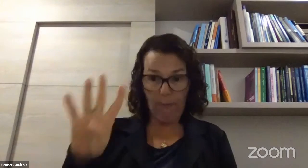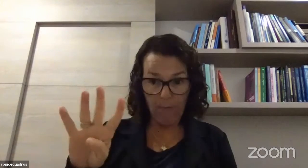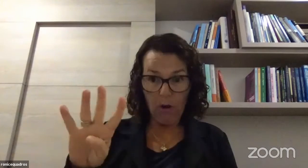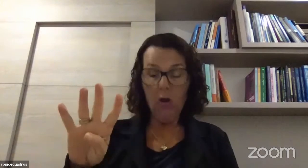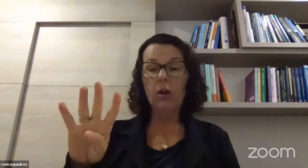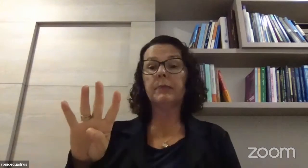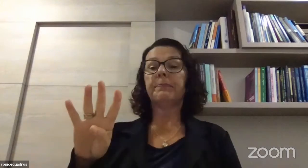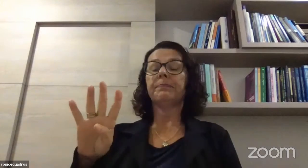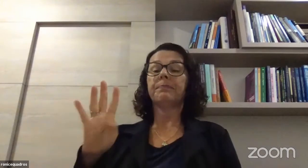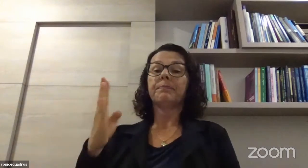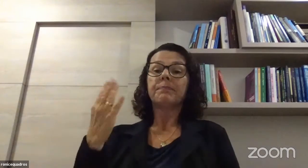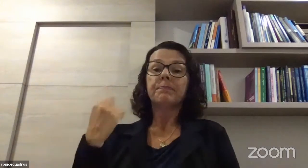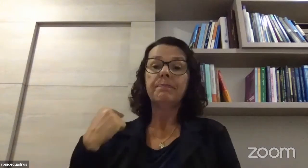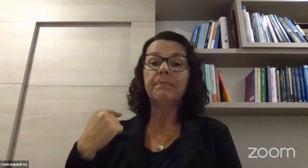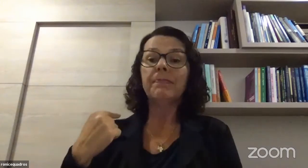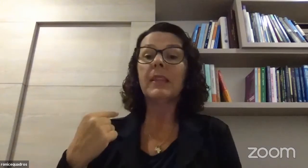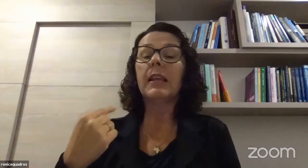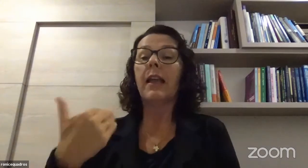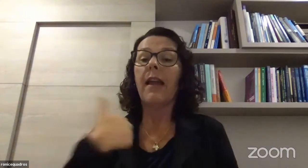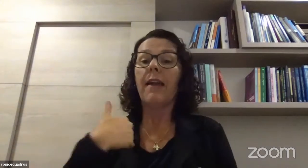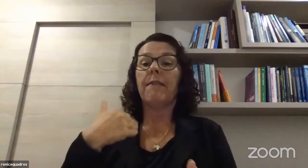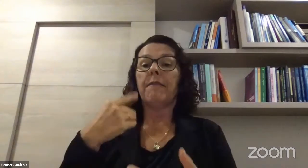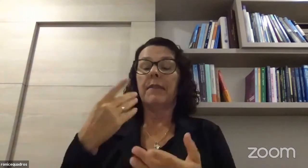And then in 2014,